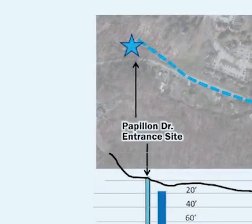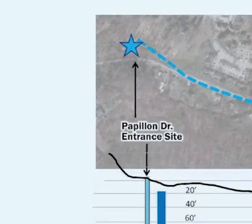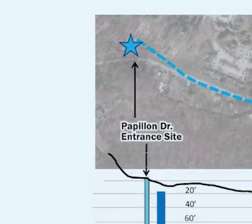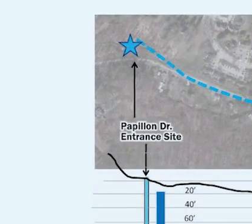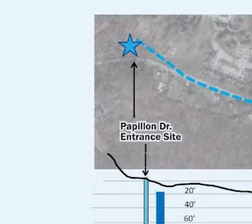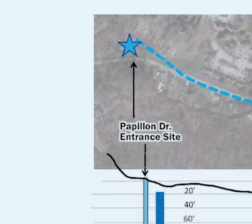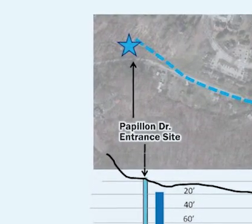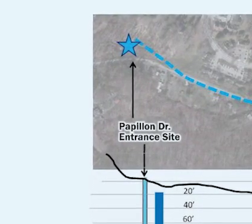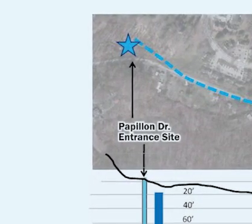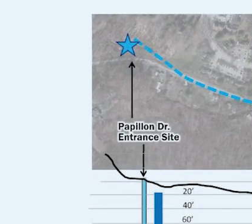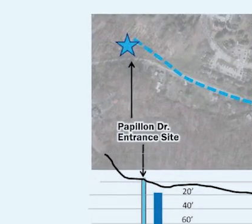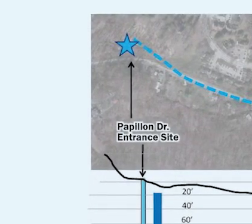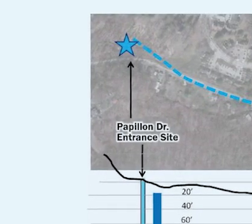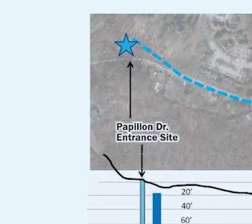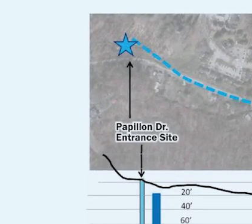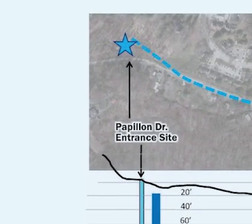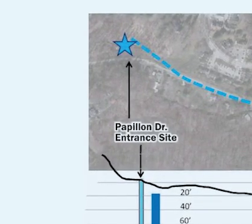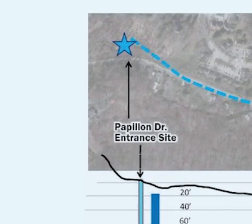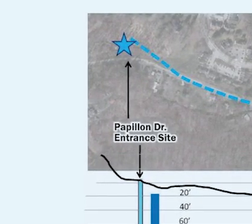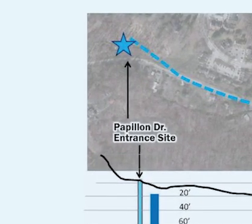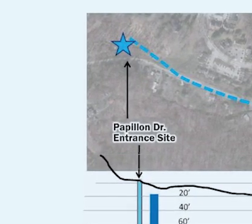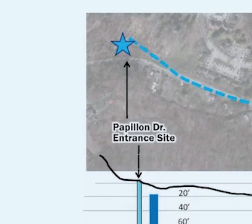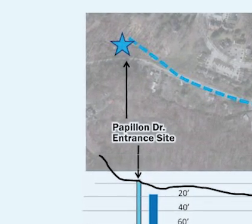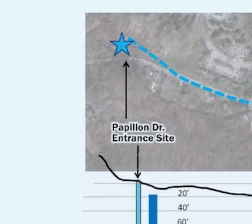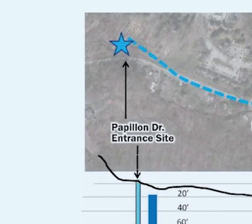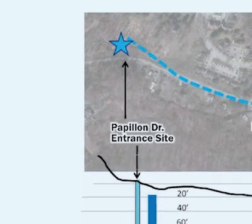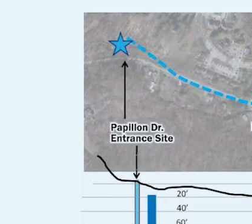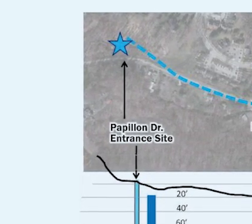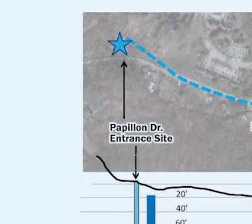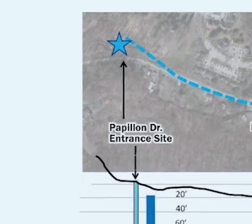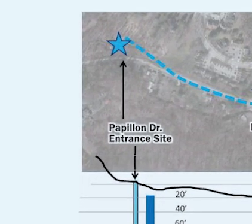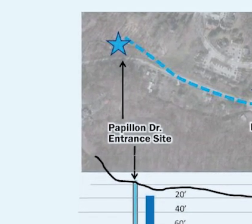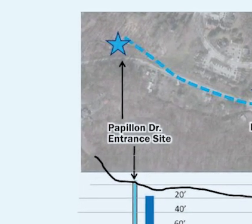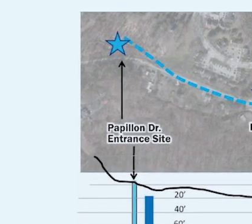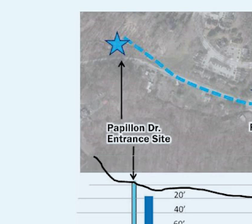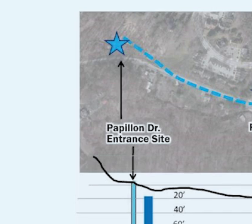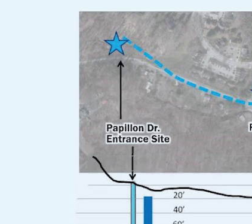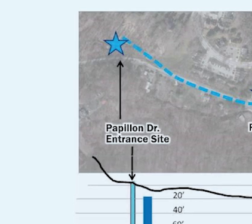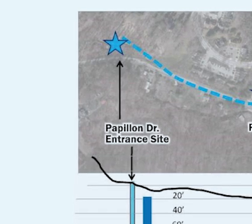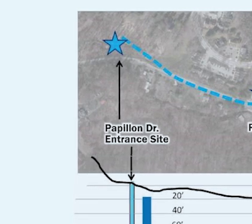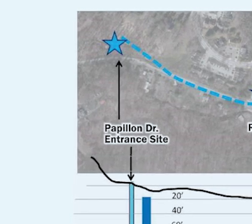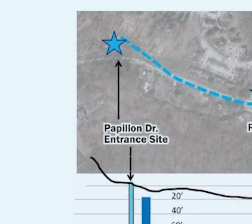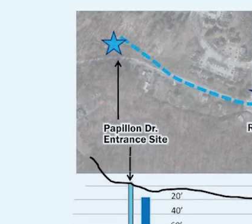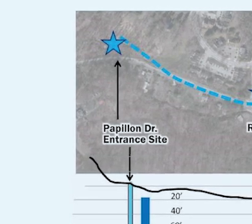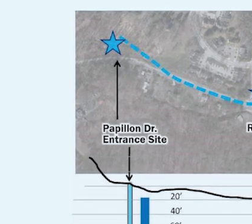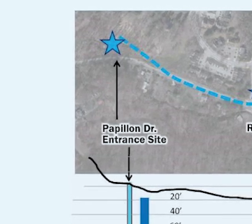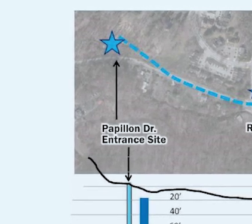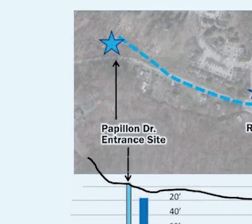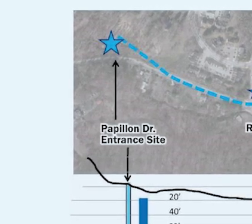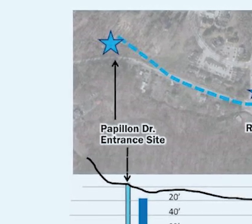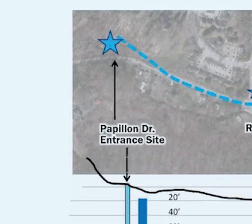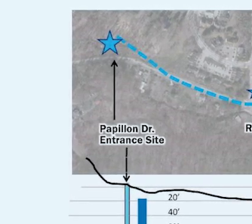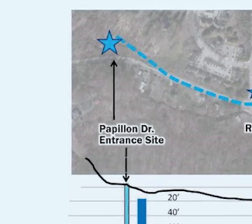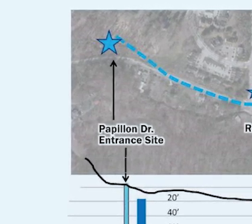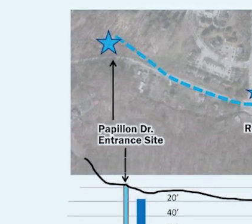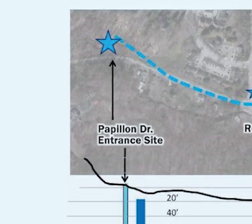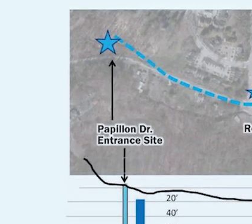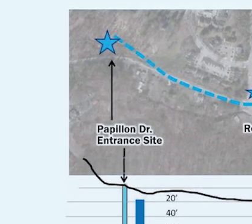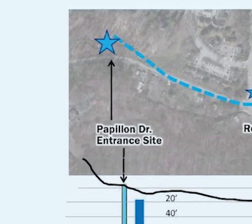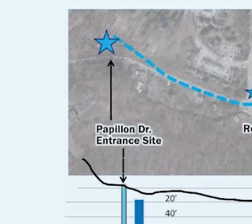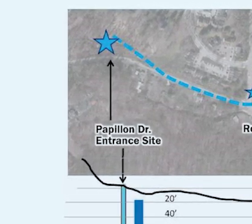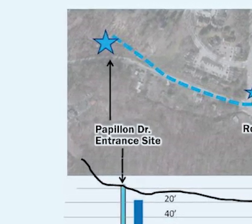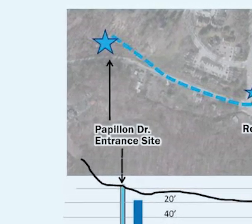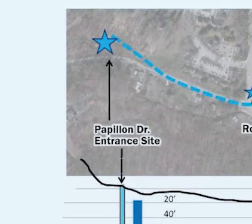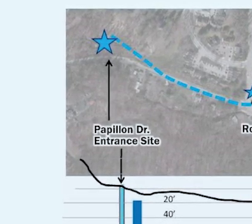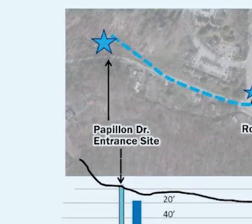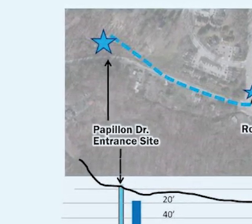complete, this mile-long tunnel, stretching from the west end to the Patapsco River, will funnel water away from